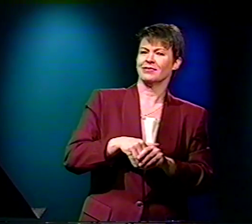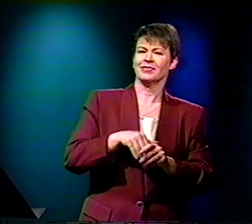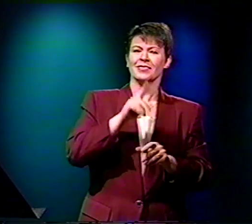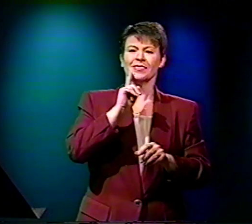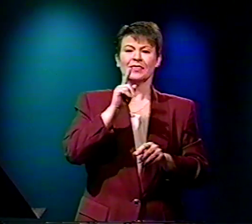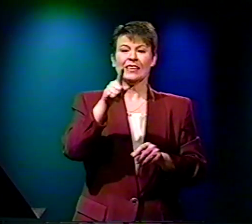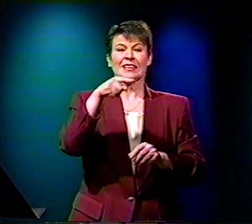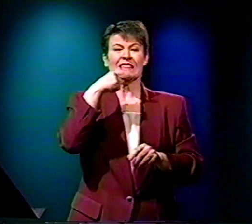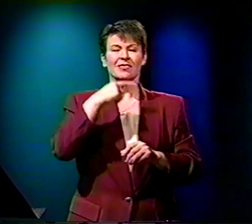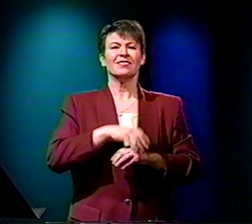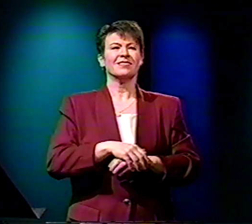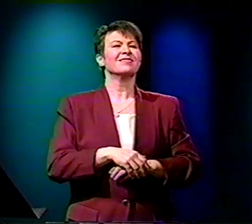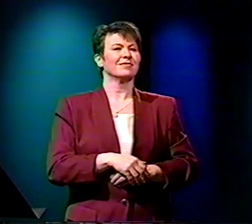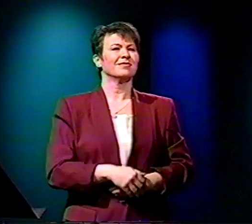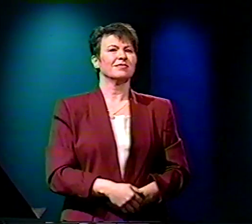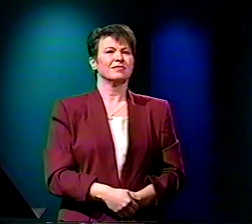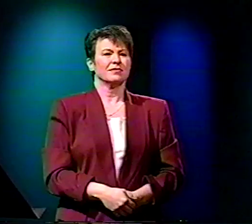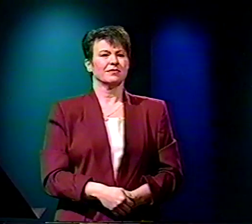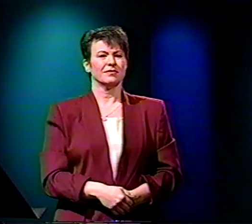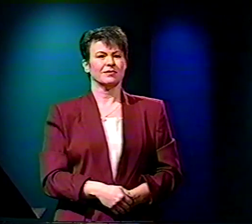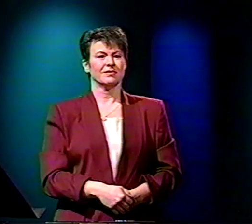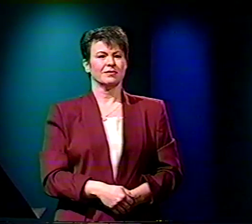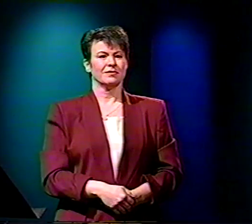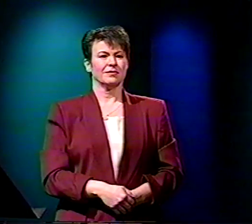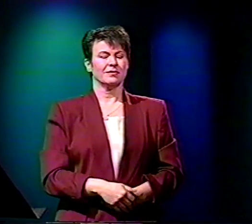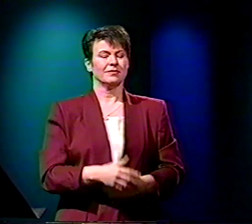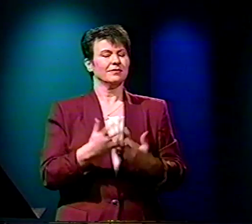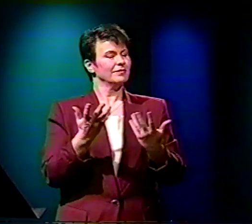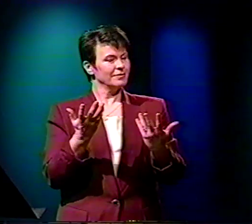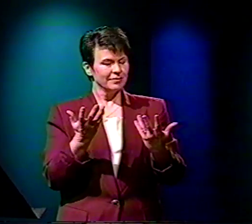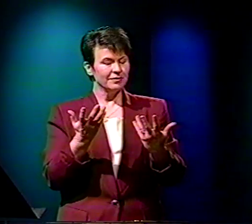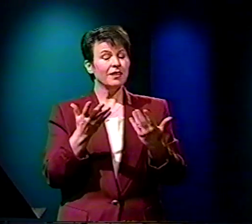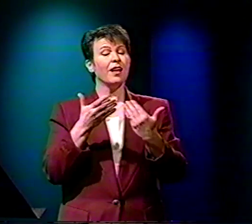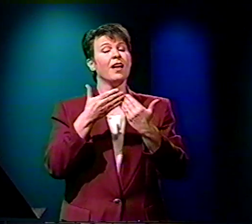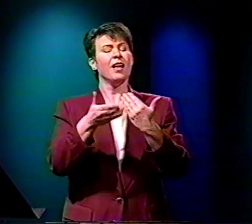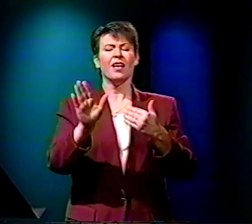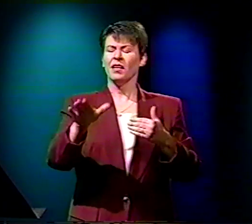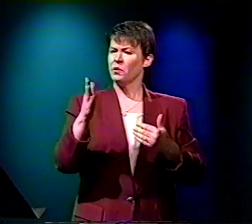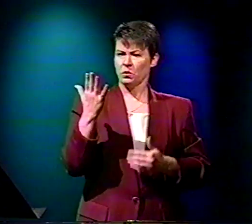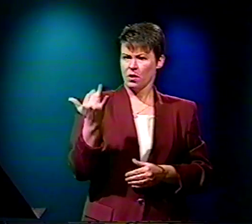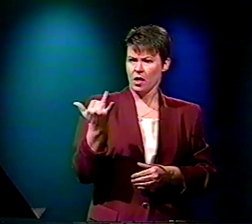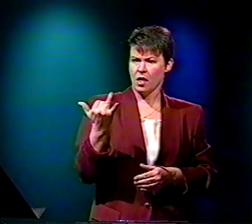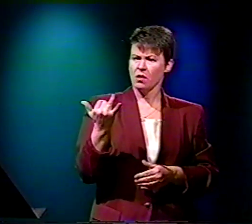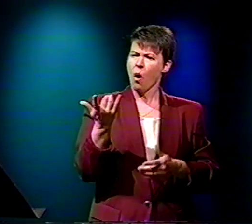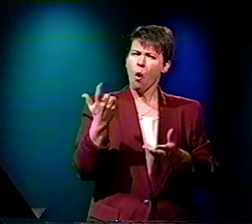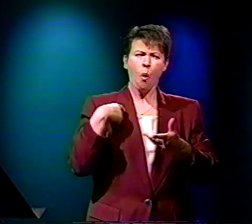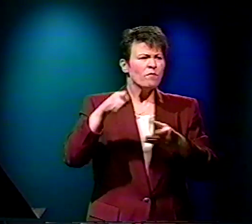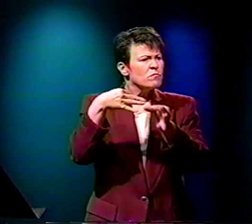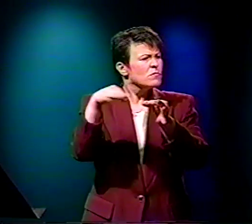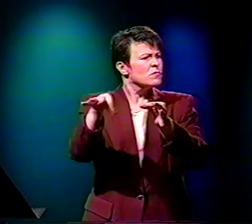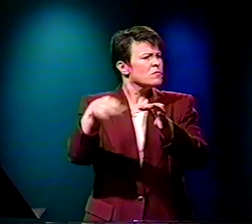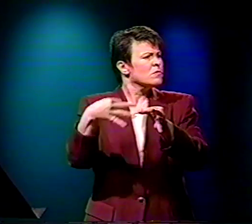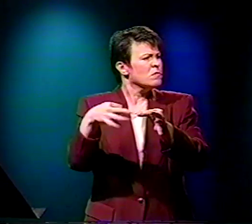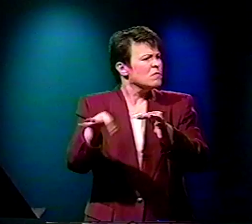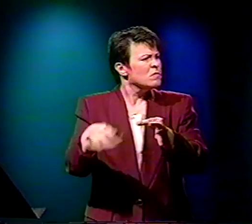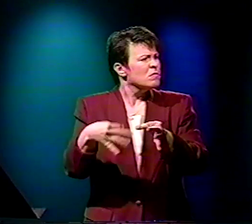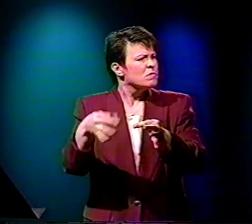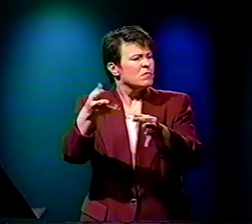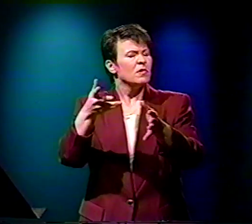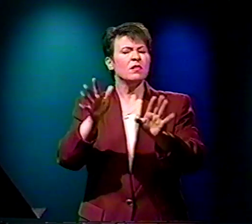and I had to wait until the interpreter finished, and the hearing person just kind of nodded and sat back. Now, the reason I'm telling you this story is that I asked the interpreter